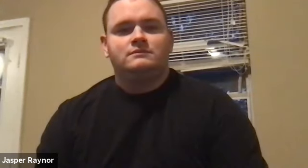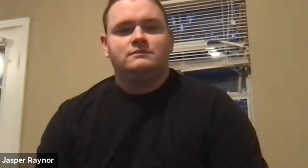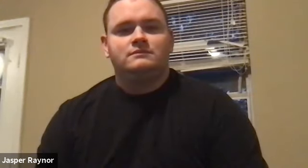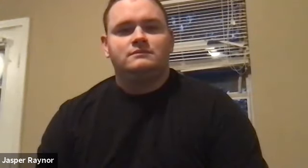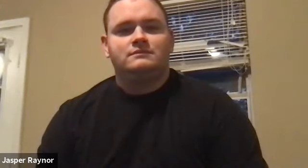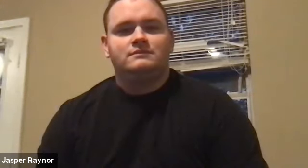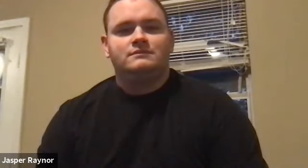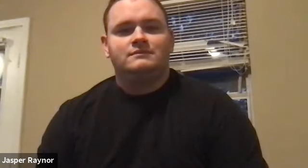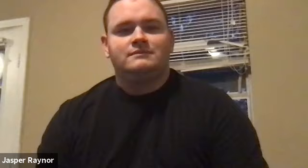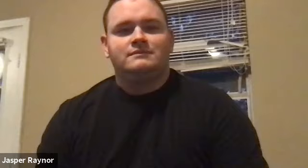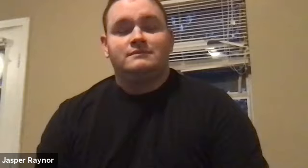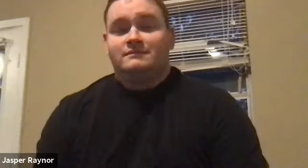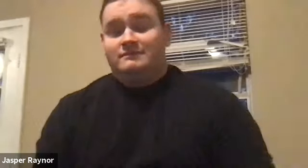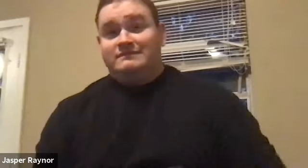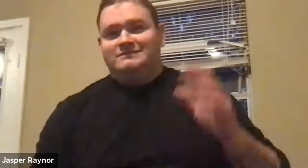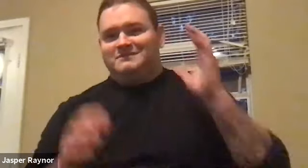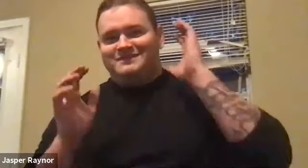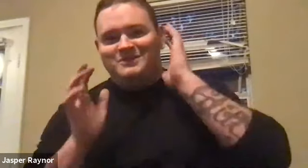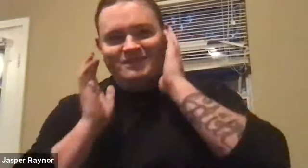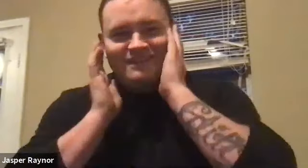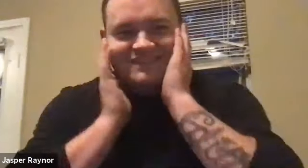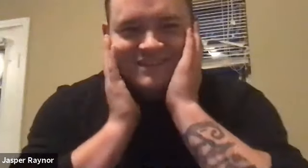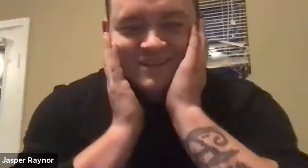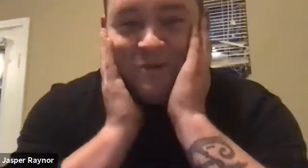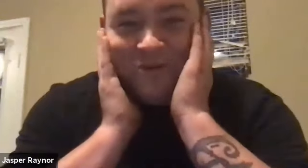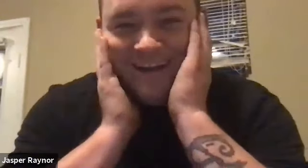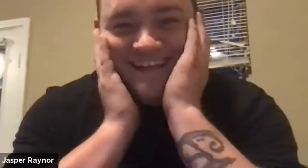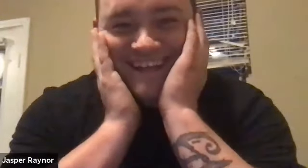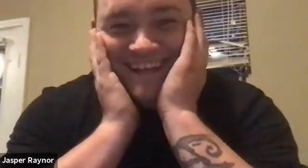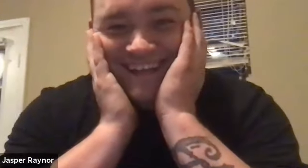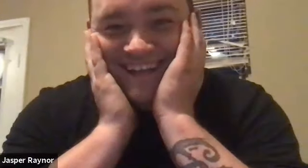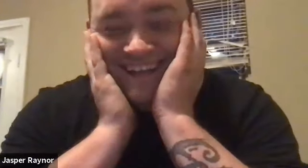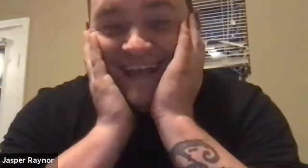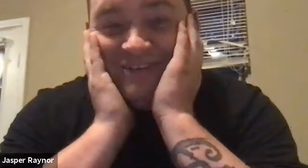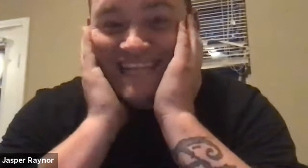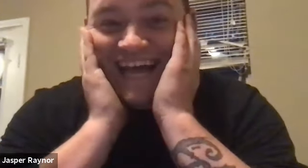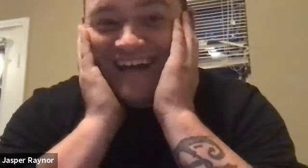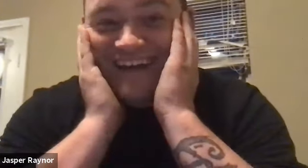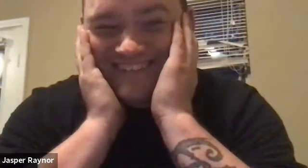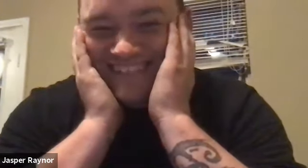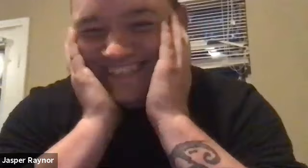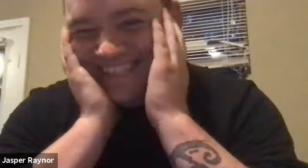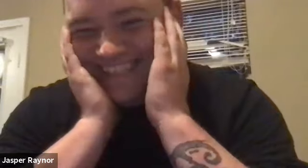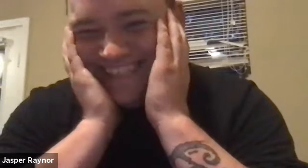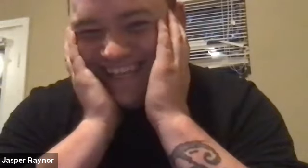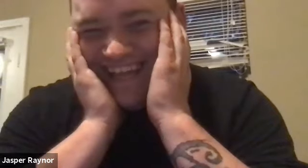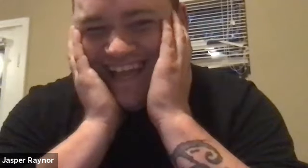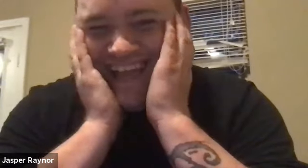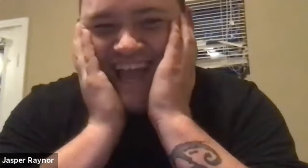I just spell it right. Do I have to do a sign back? What? That was loud. I said that was